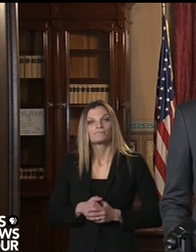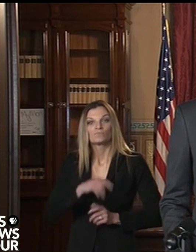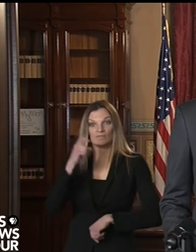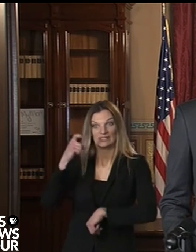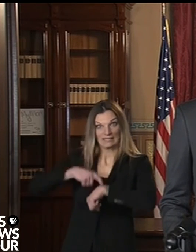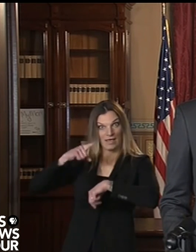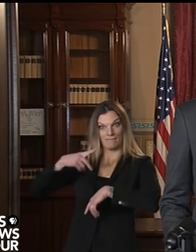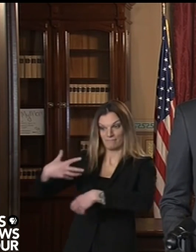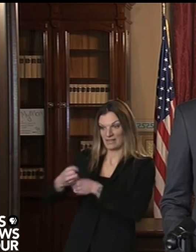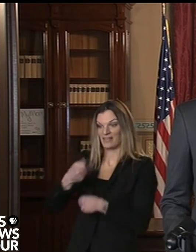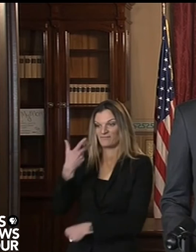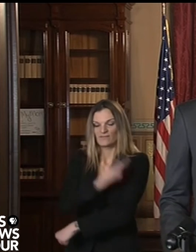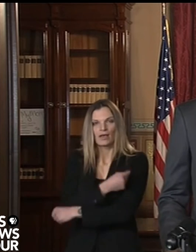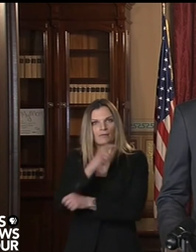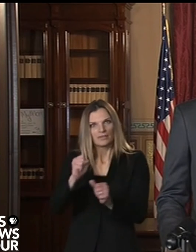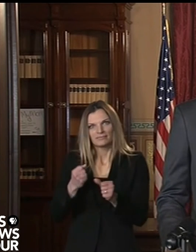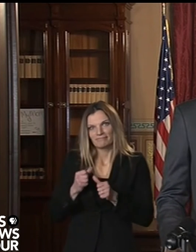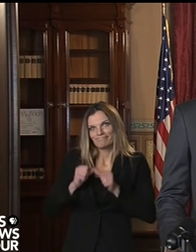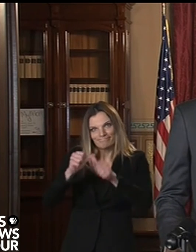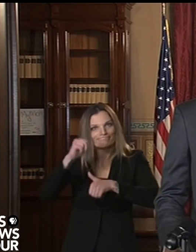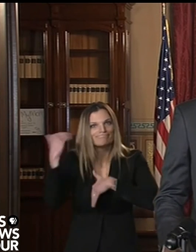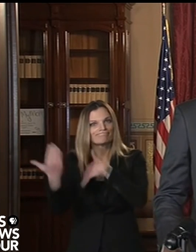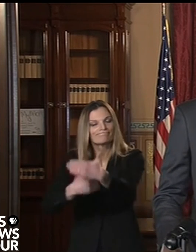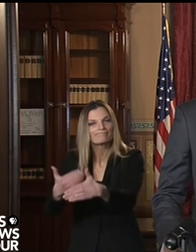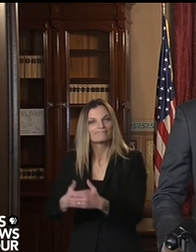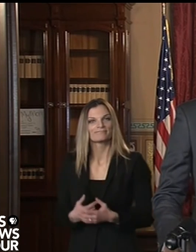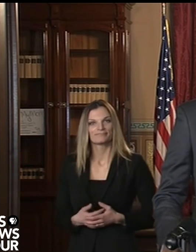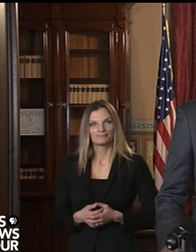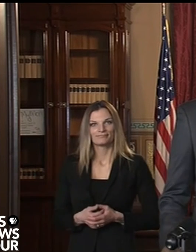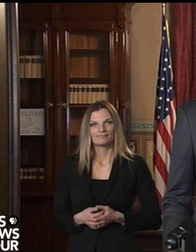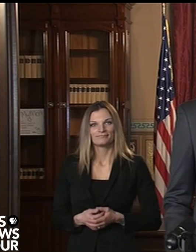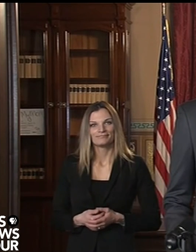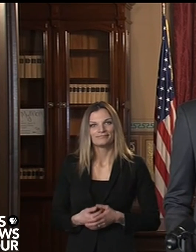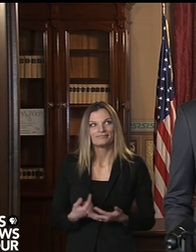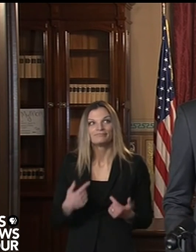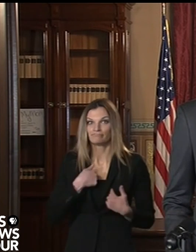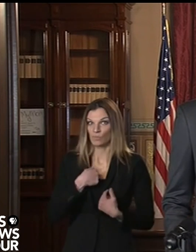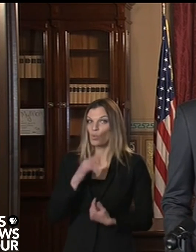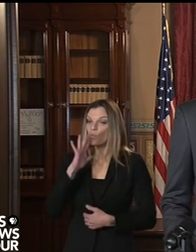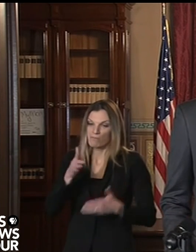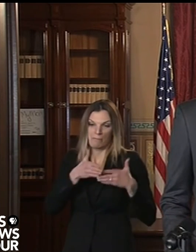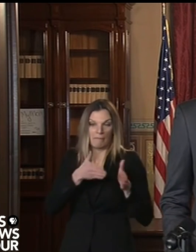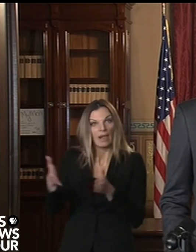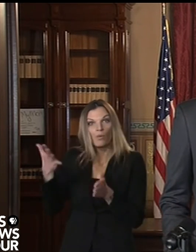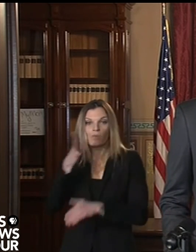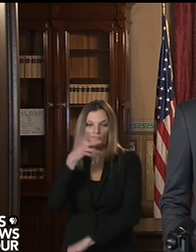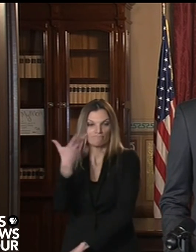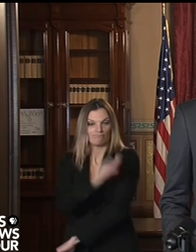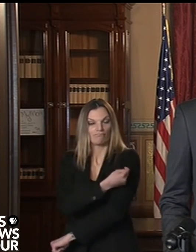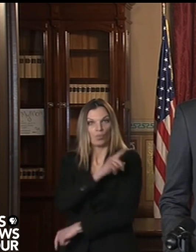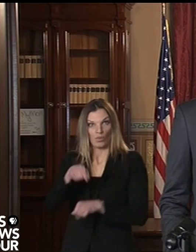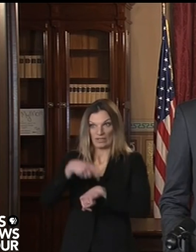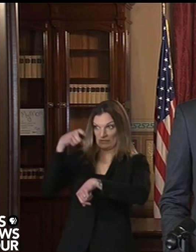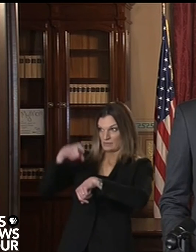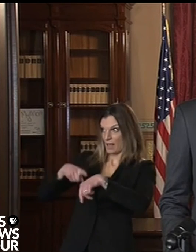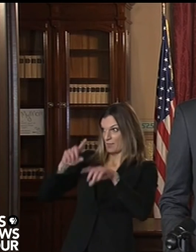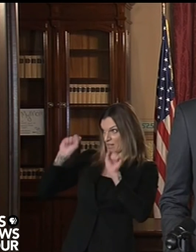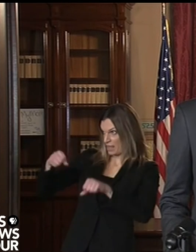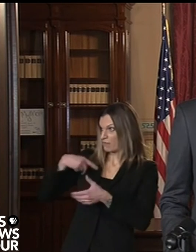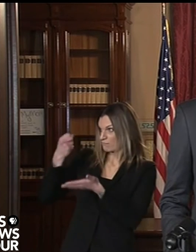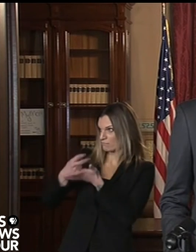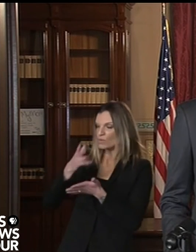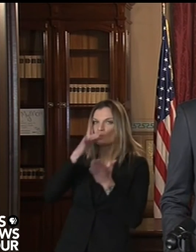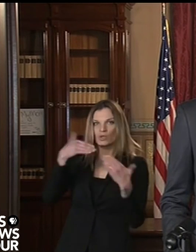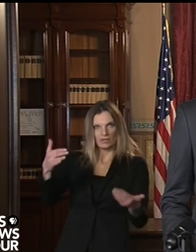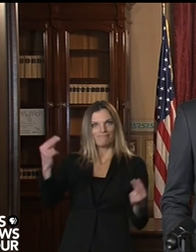to utilize it. I'm encouraging everyone to help get that word out. I will get vaccinated publicly at the appropriate time. We need